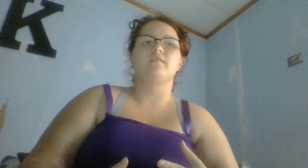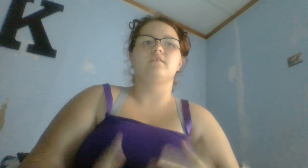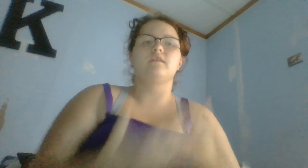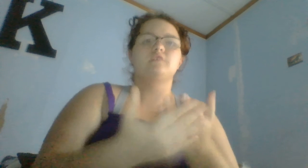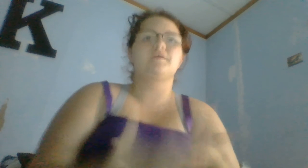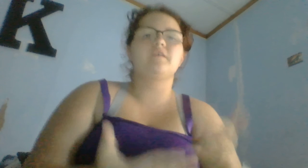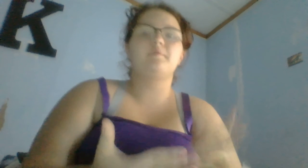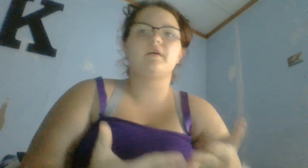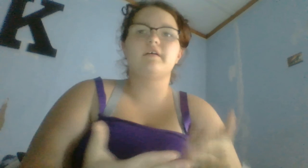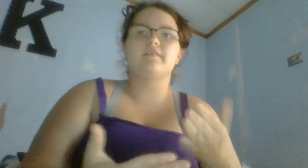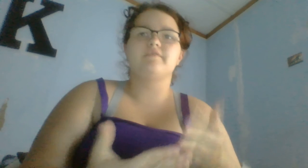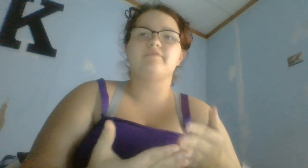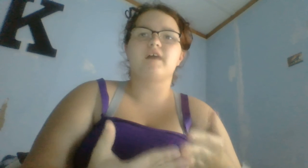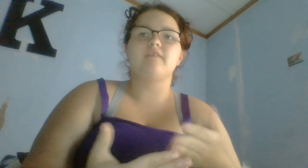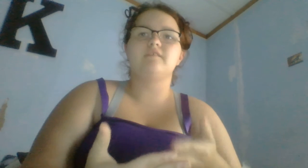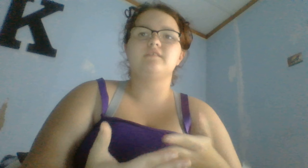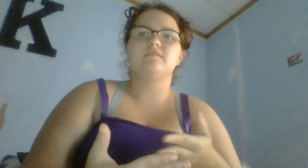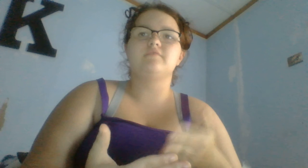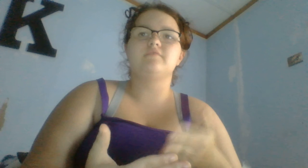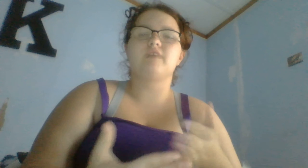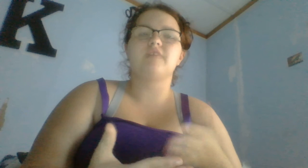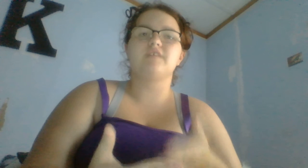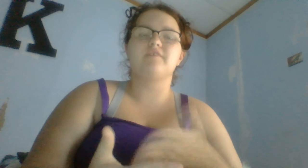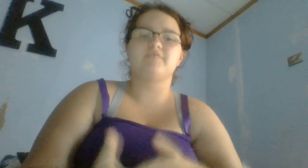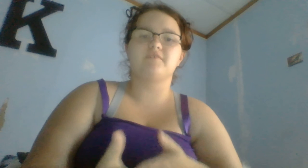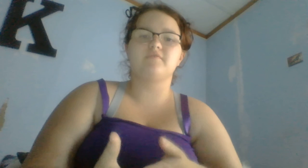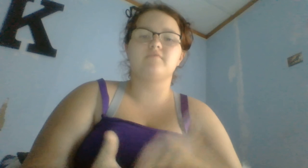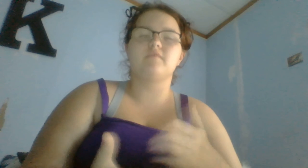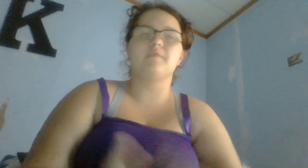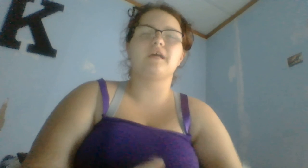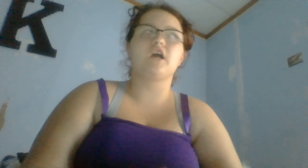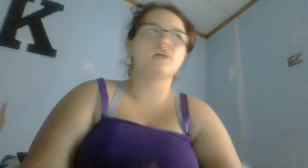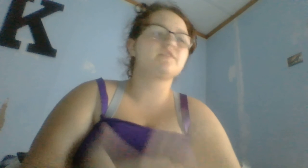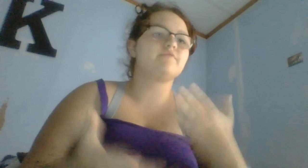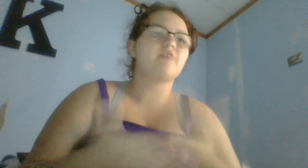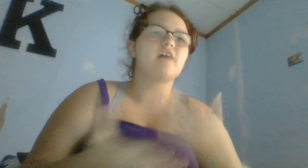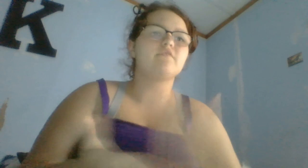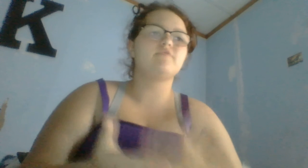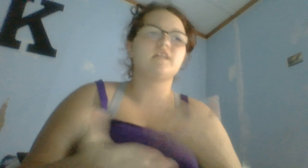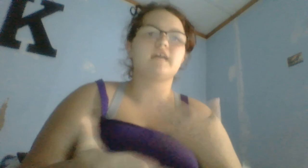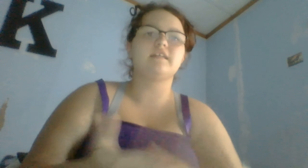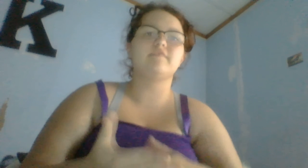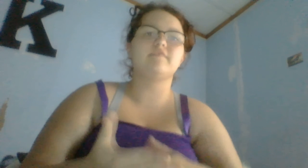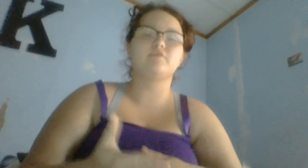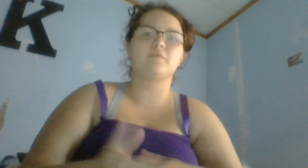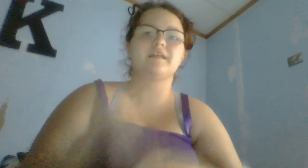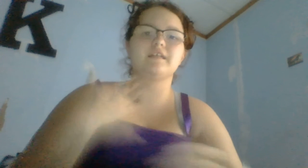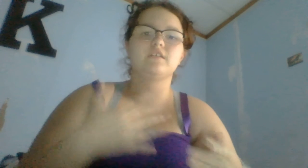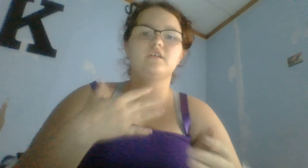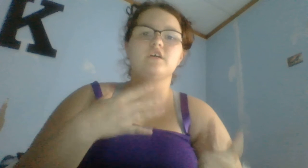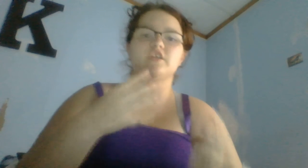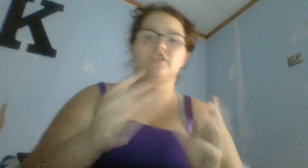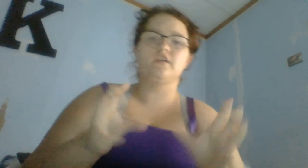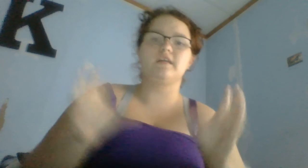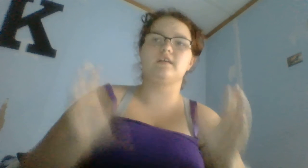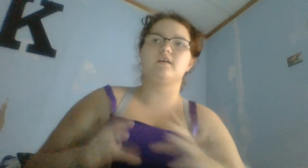that's where you put five five ten oh my gosh five ten and twenty and you're in